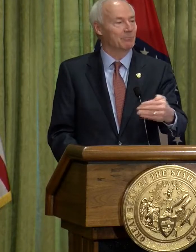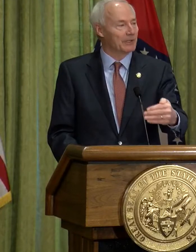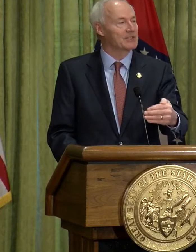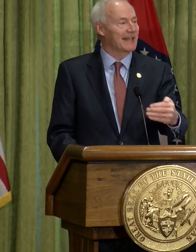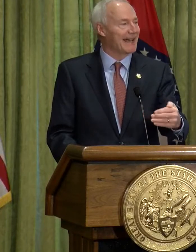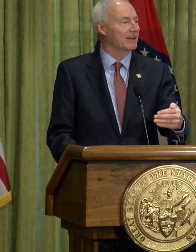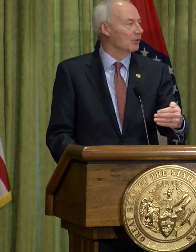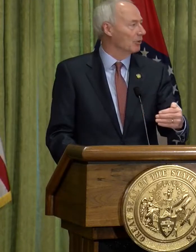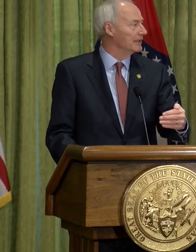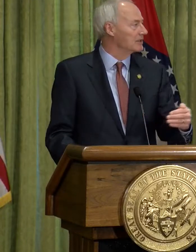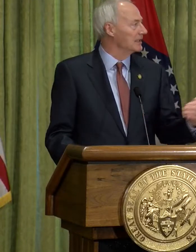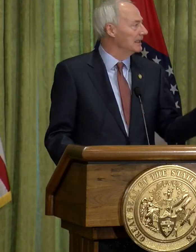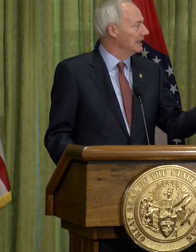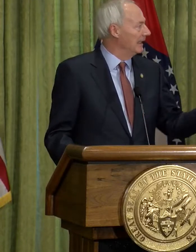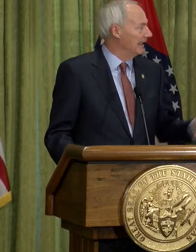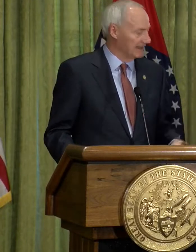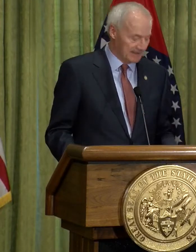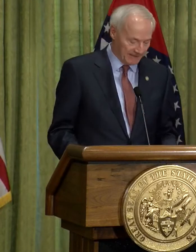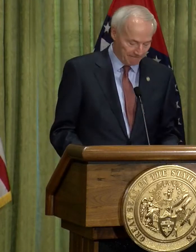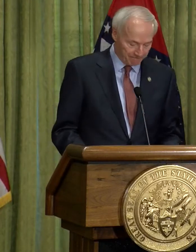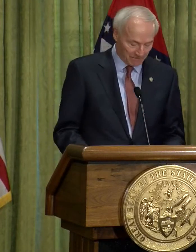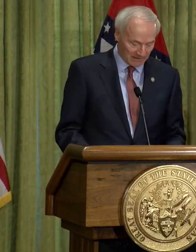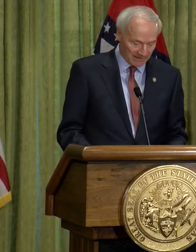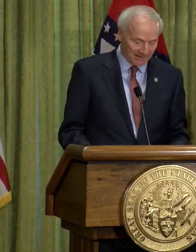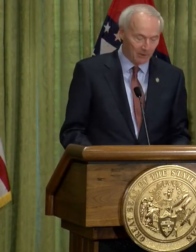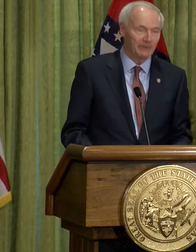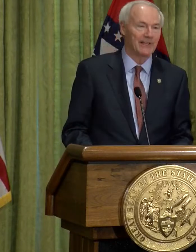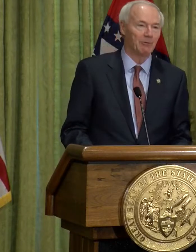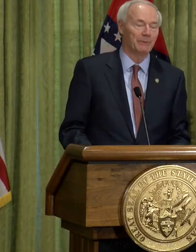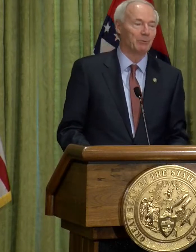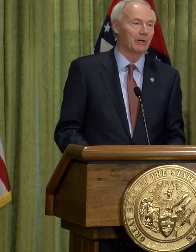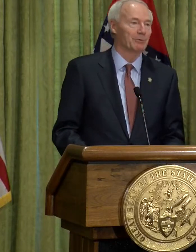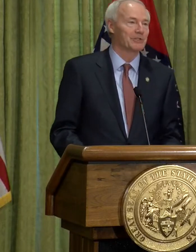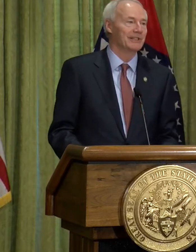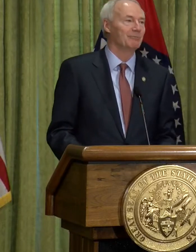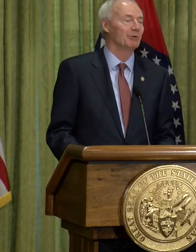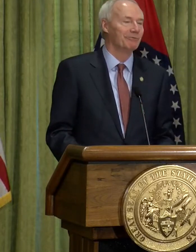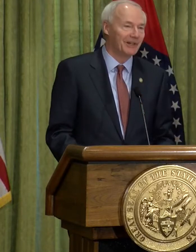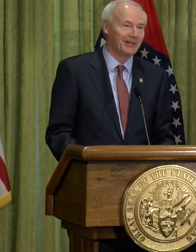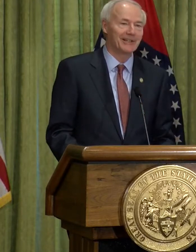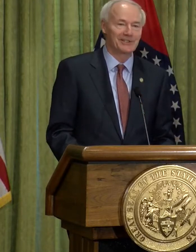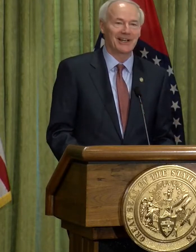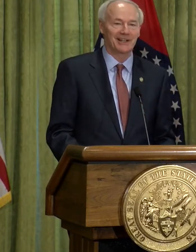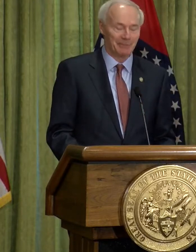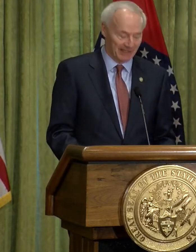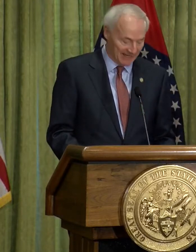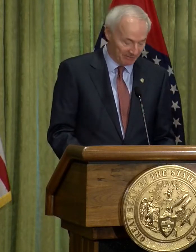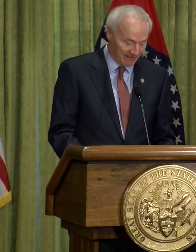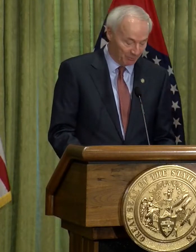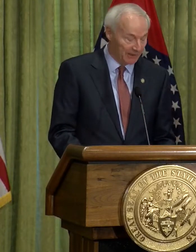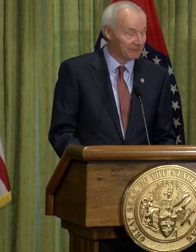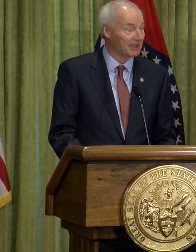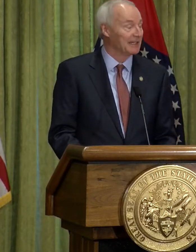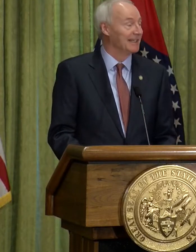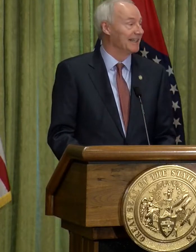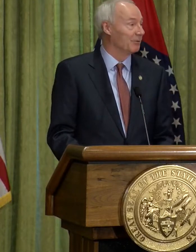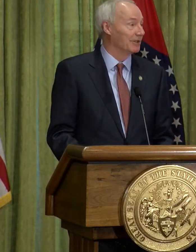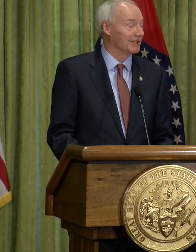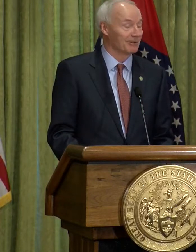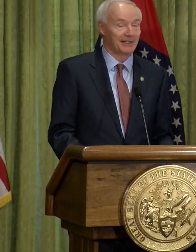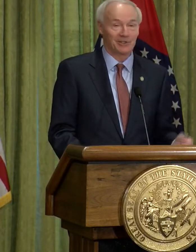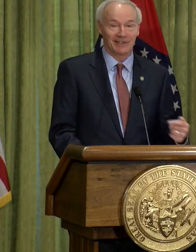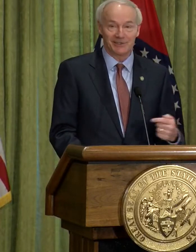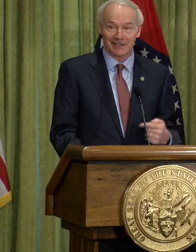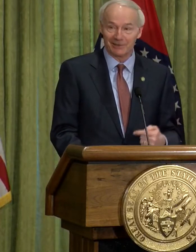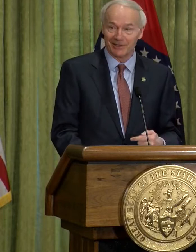the at-risk categories. And I know that will be well received. We're very excited about having that waiver. And I want